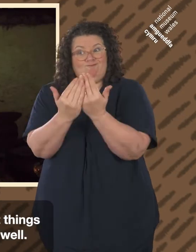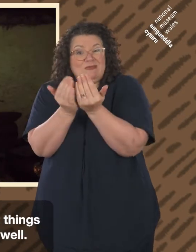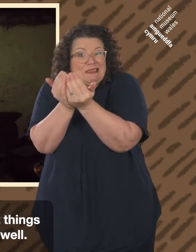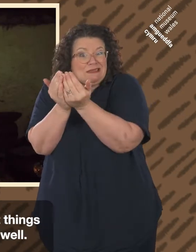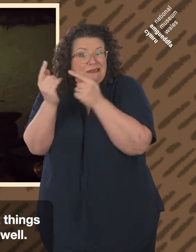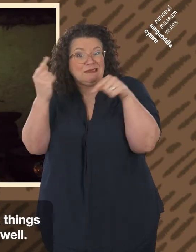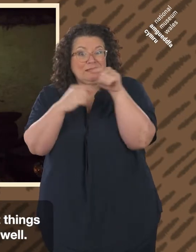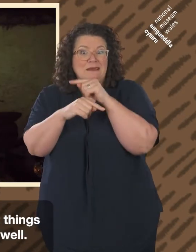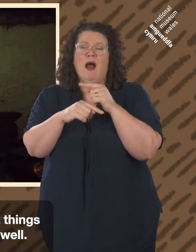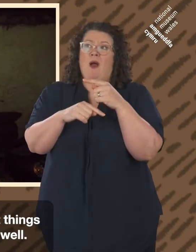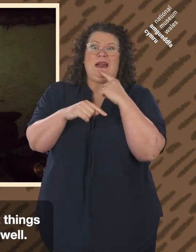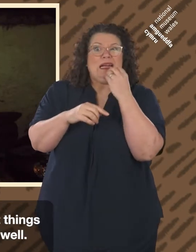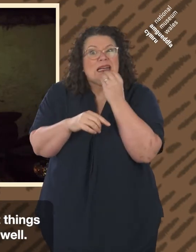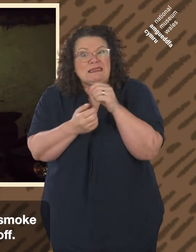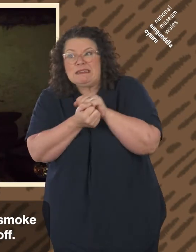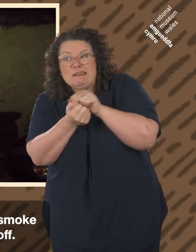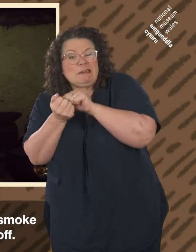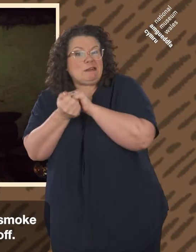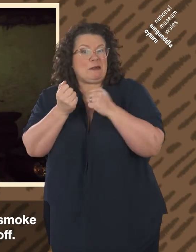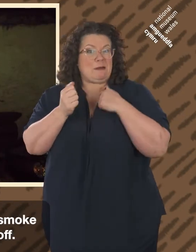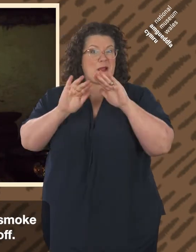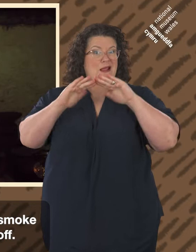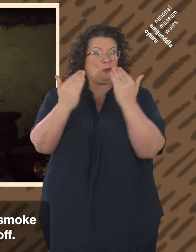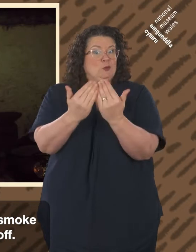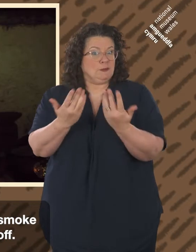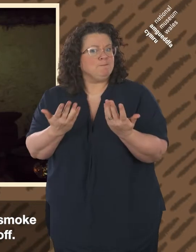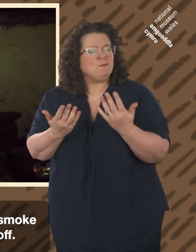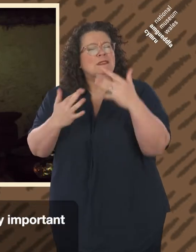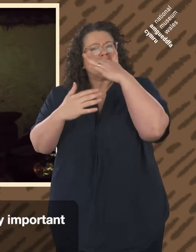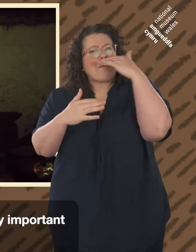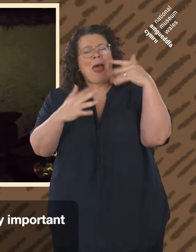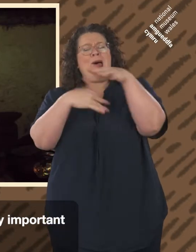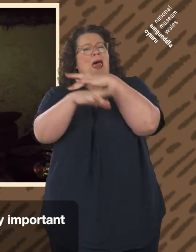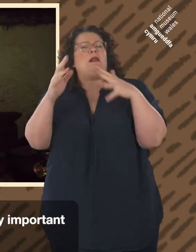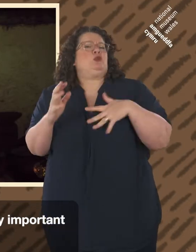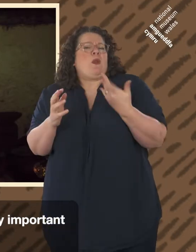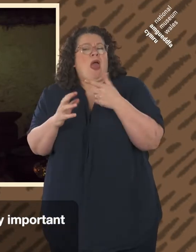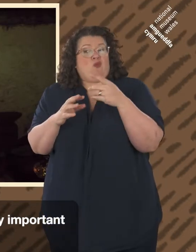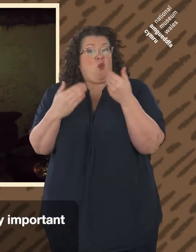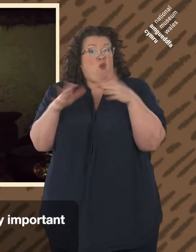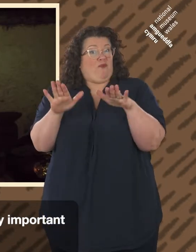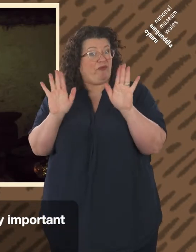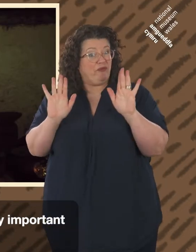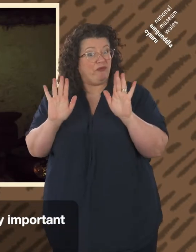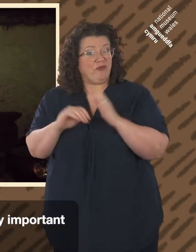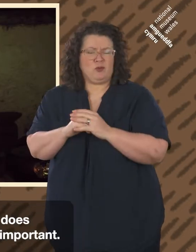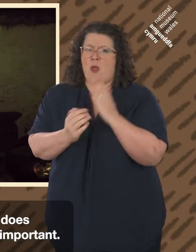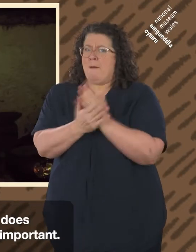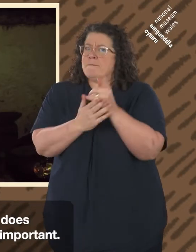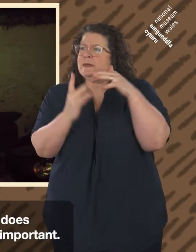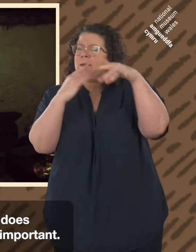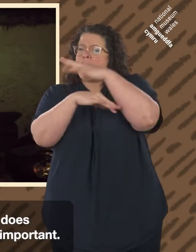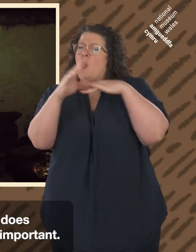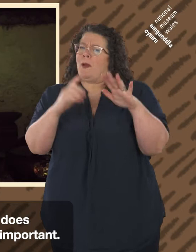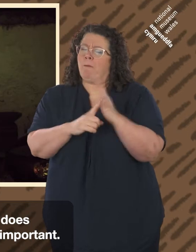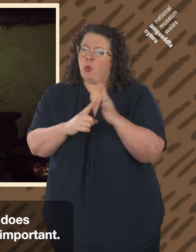just eat things in my house as well. The smell of the smoke scares them off. So the smoke is a very important thing. The last thing it does